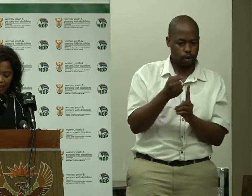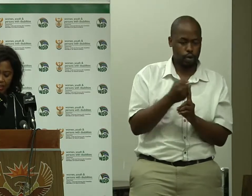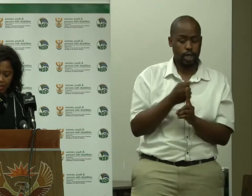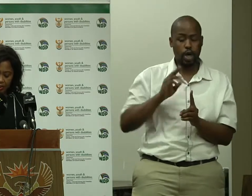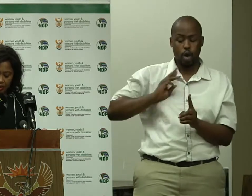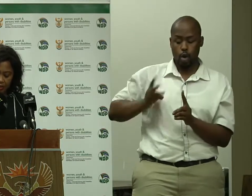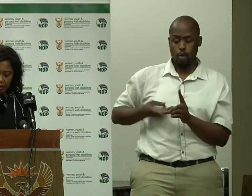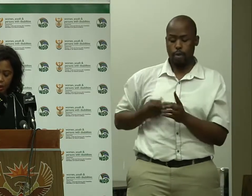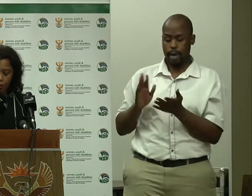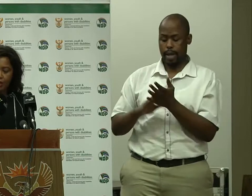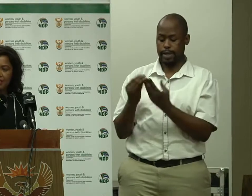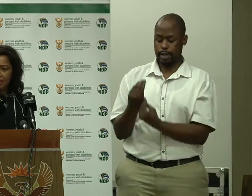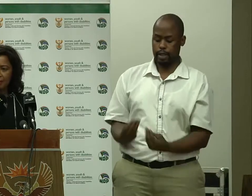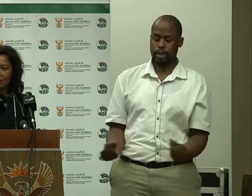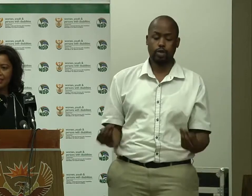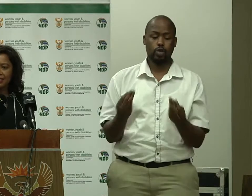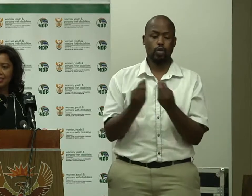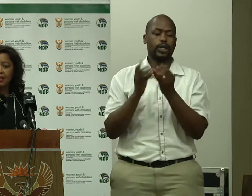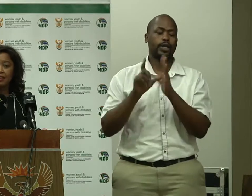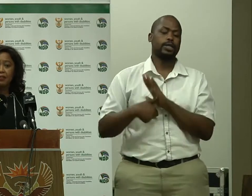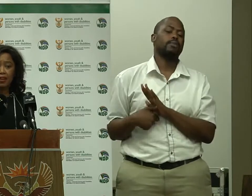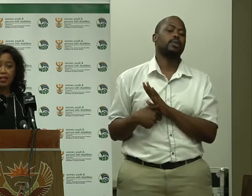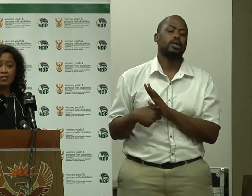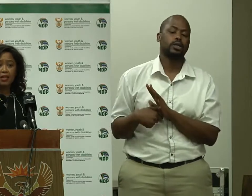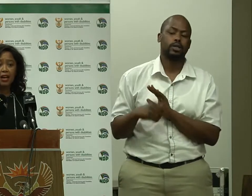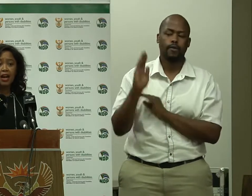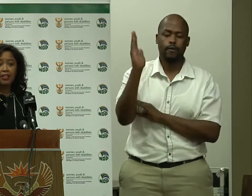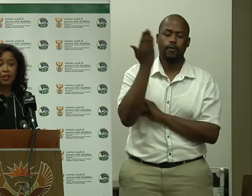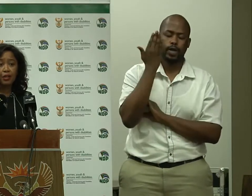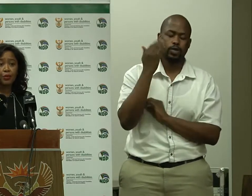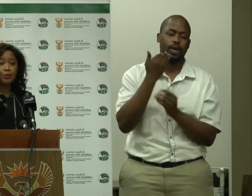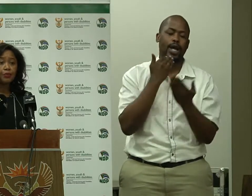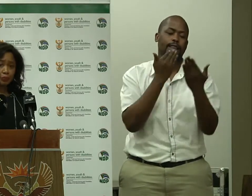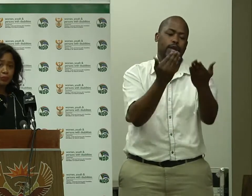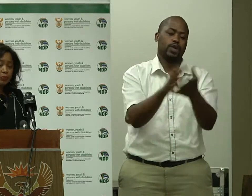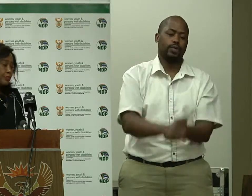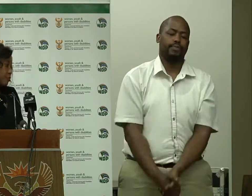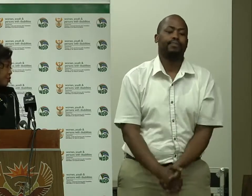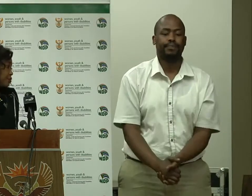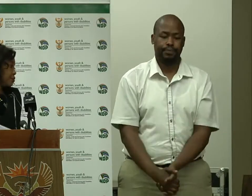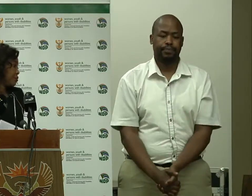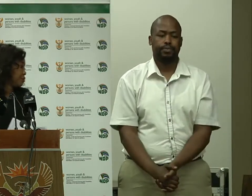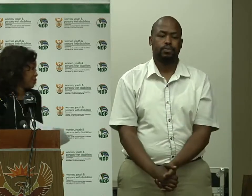that women and children with disability face. I thank you.